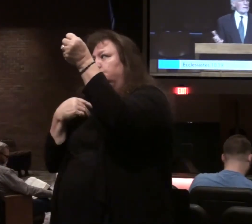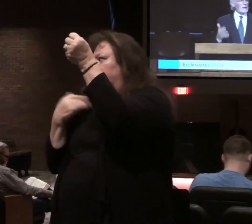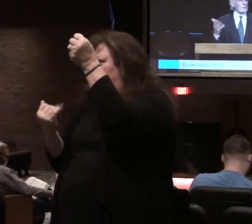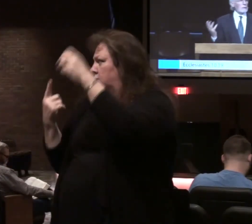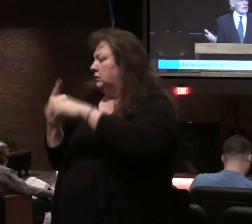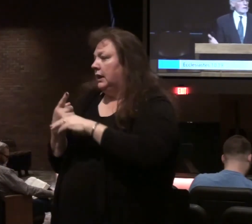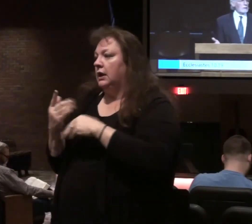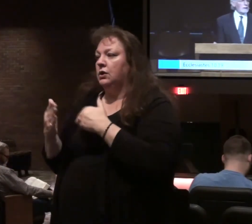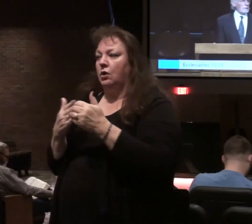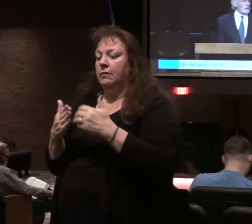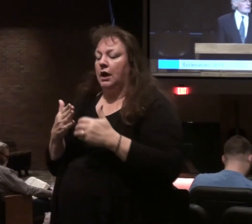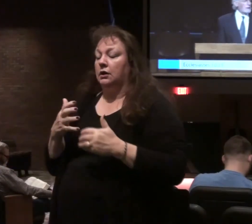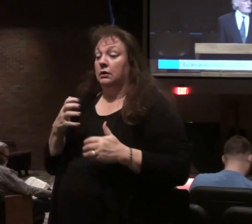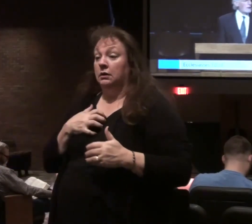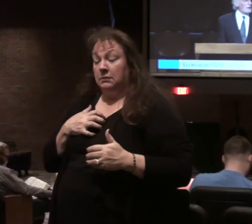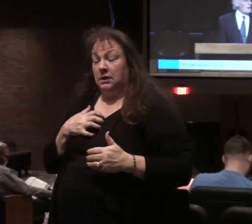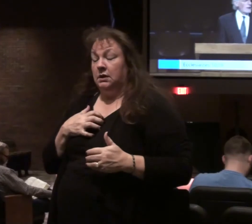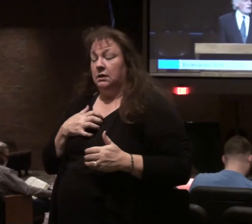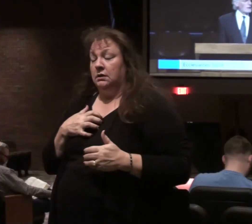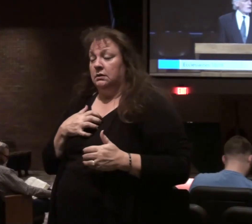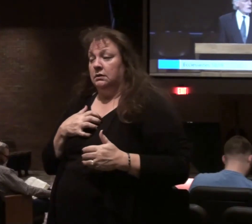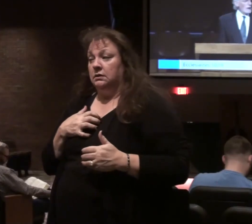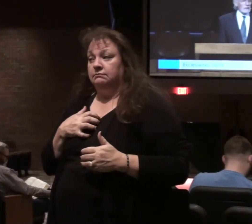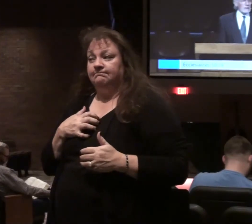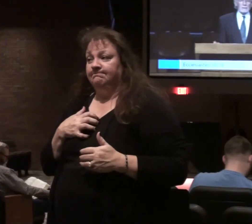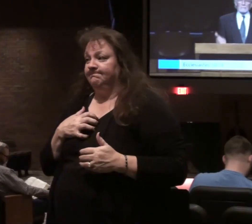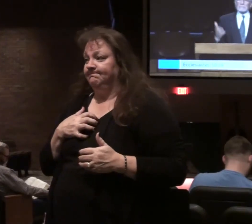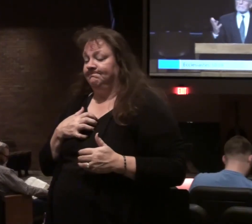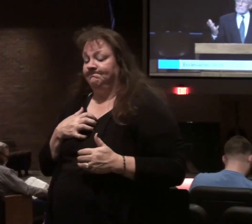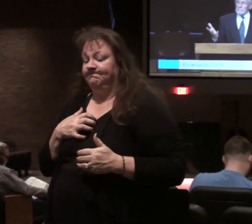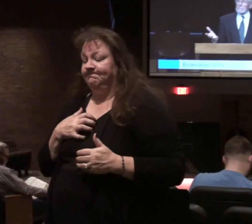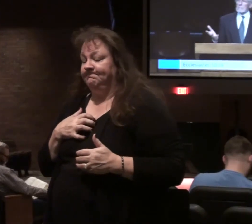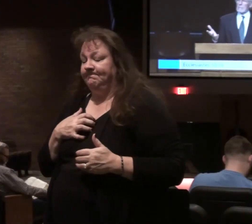day, no matter what we complain about.